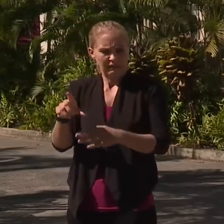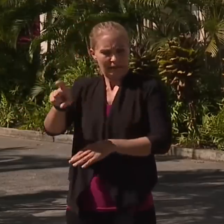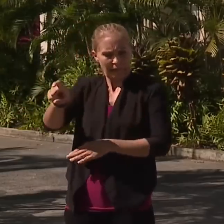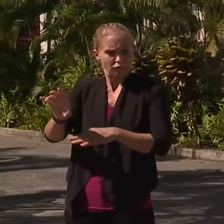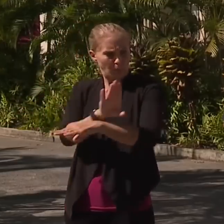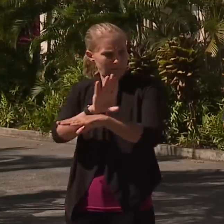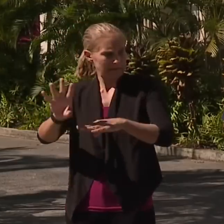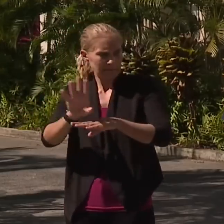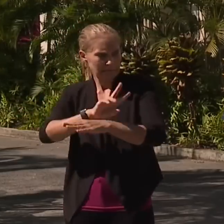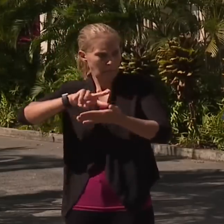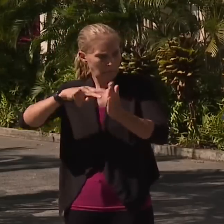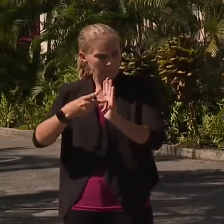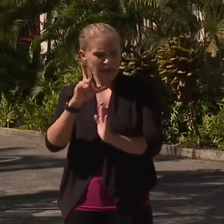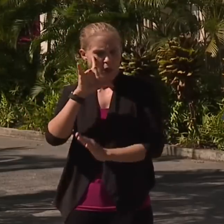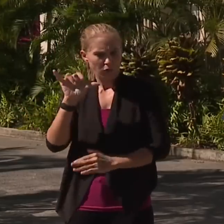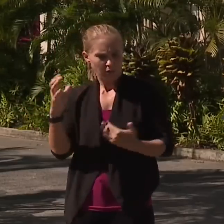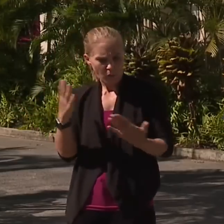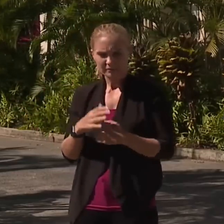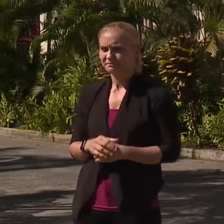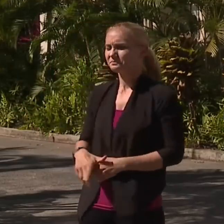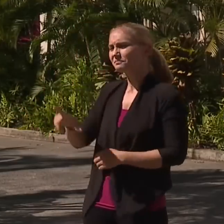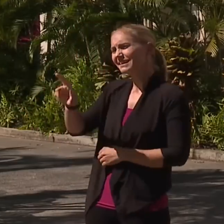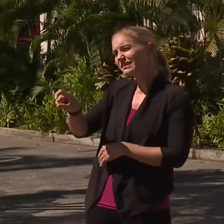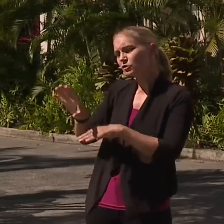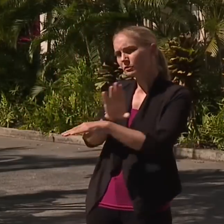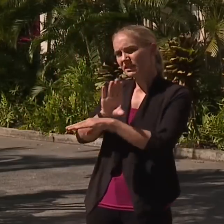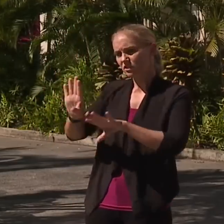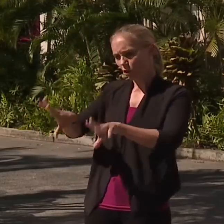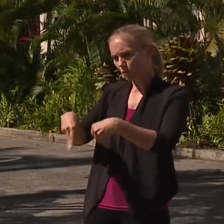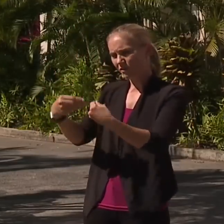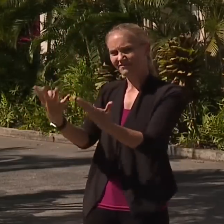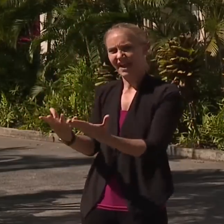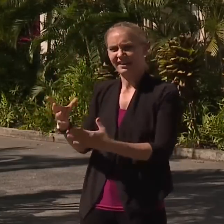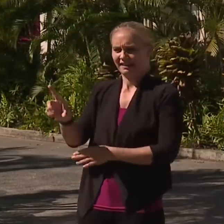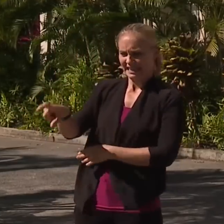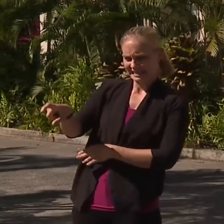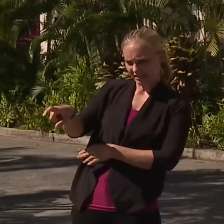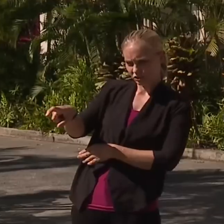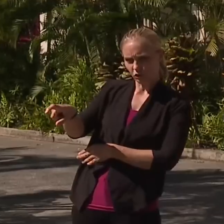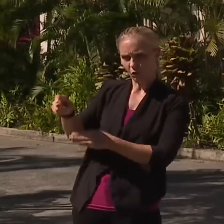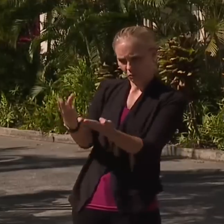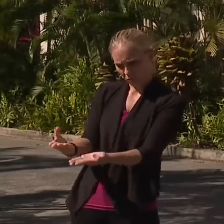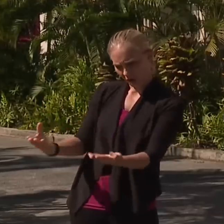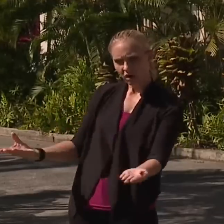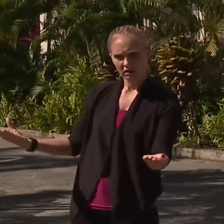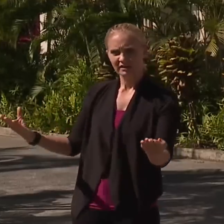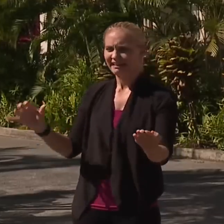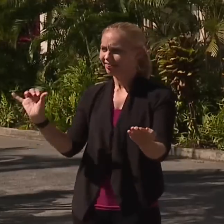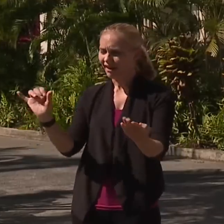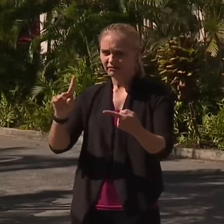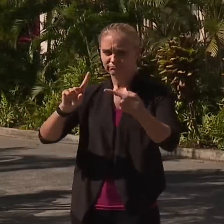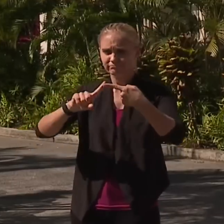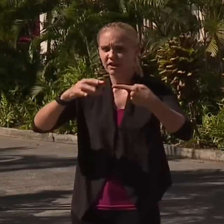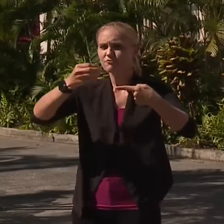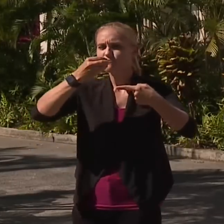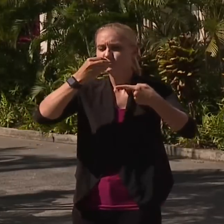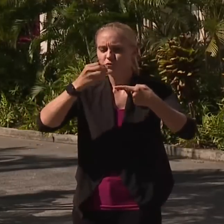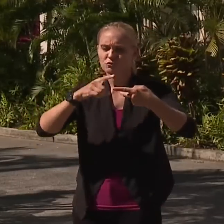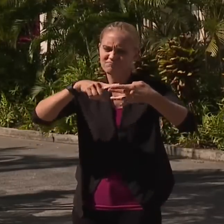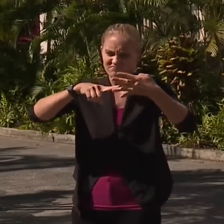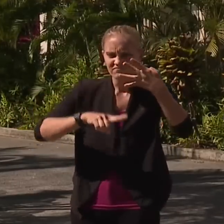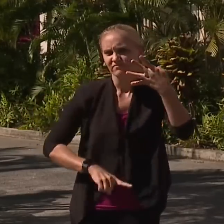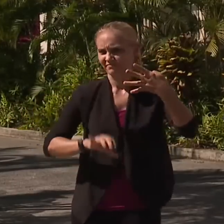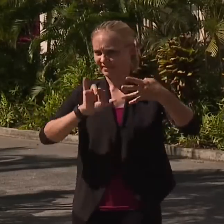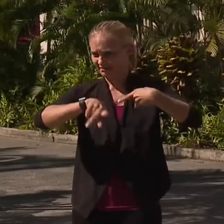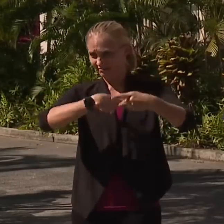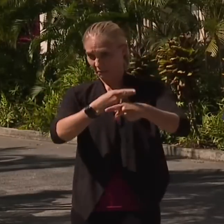open? Well, essential businesses are providing essential products like food, those kinds of